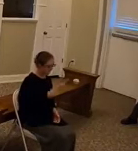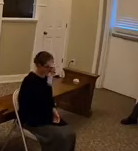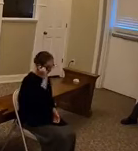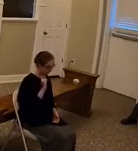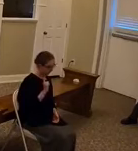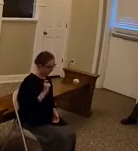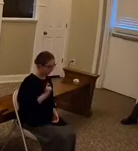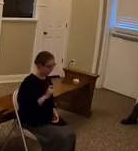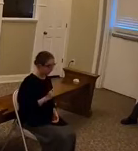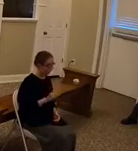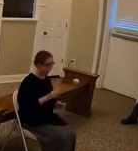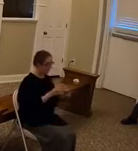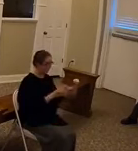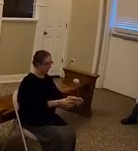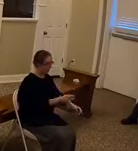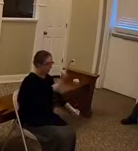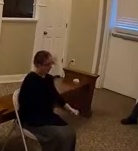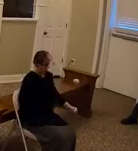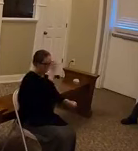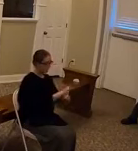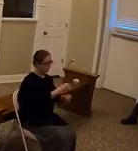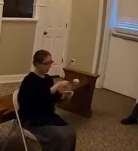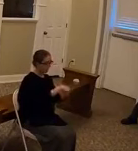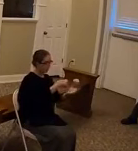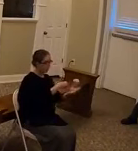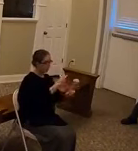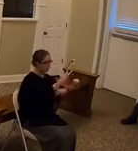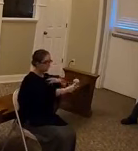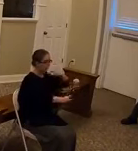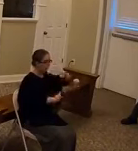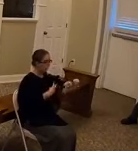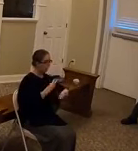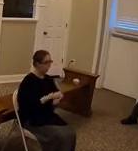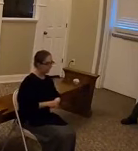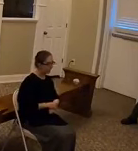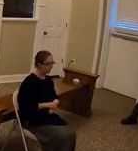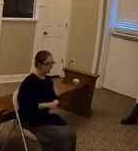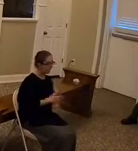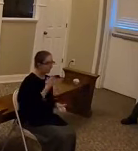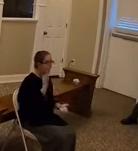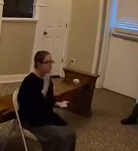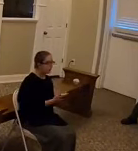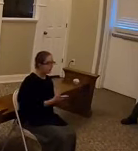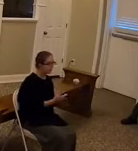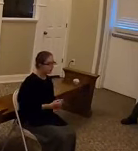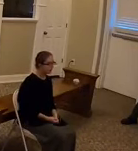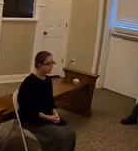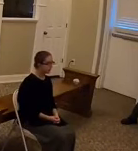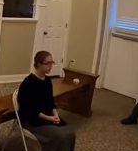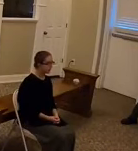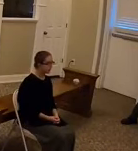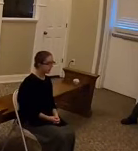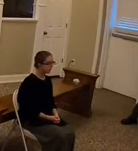Because they put their trust in this world and its goods.